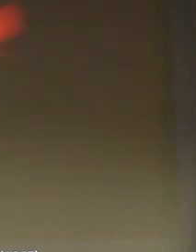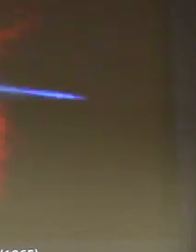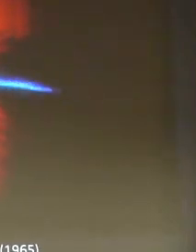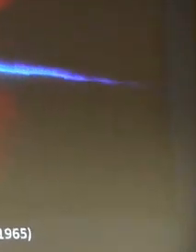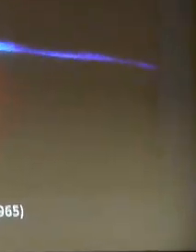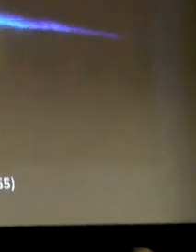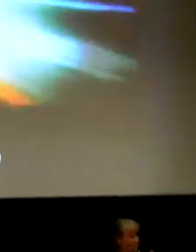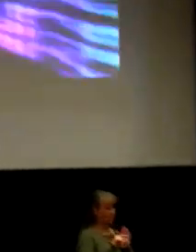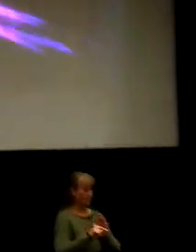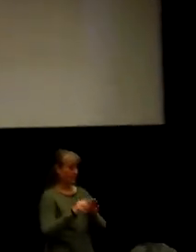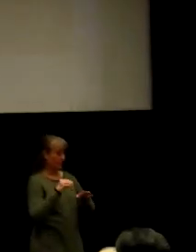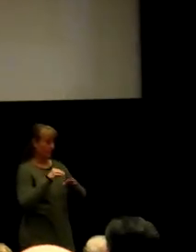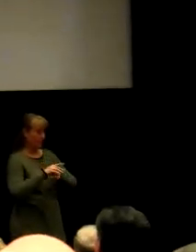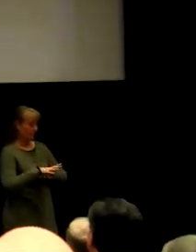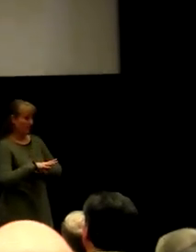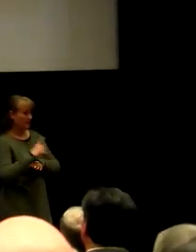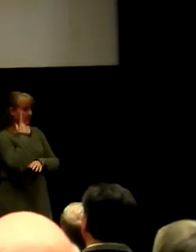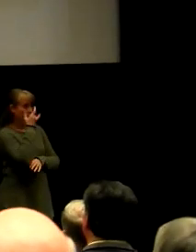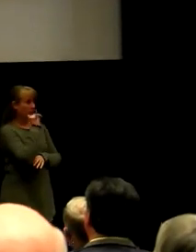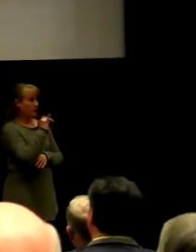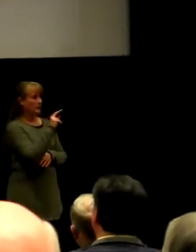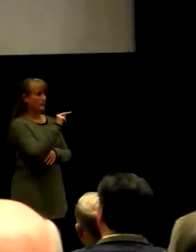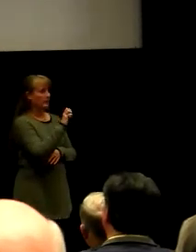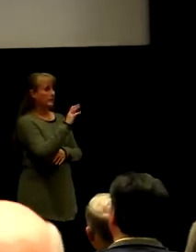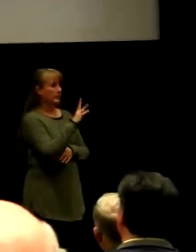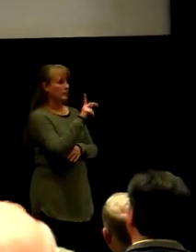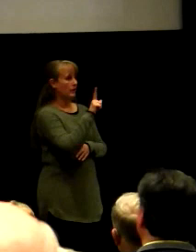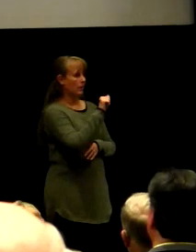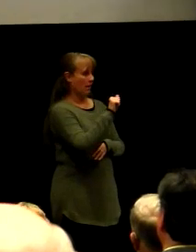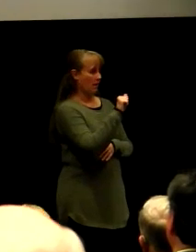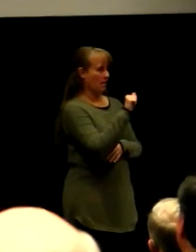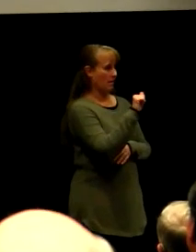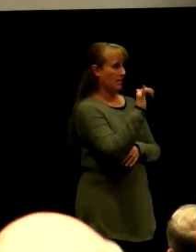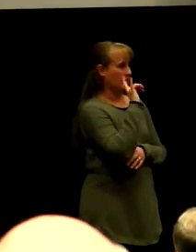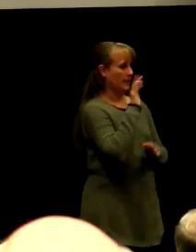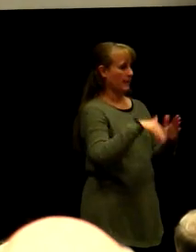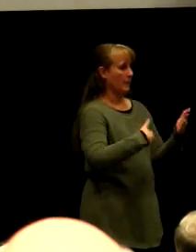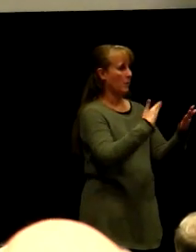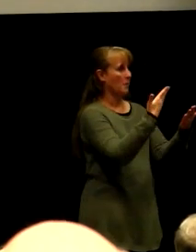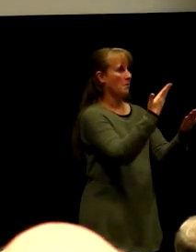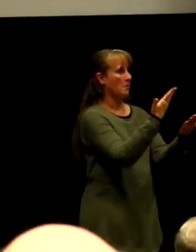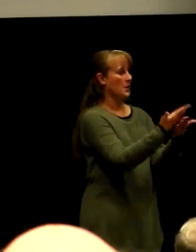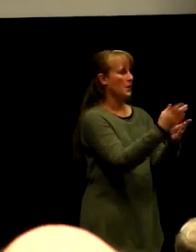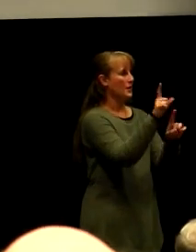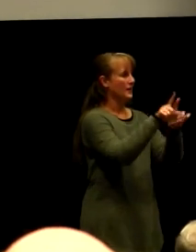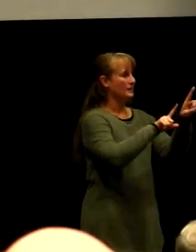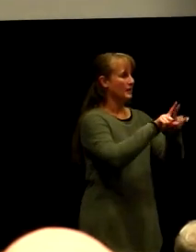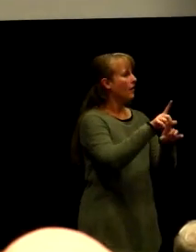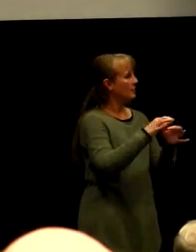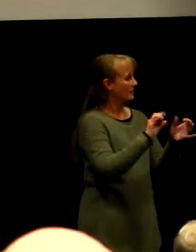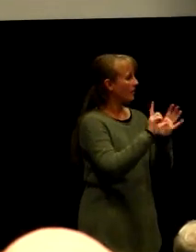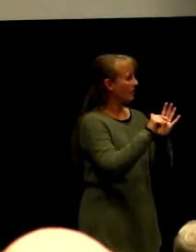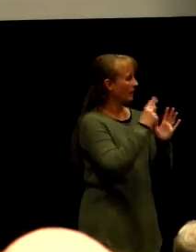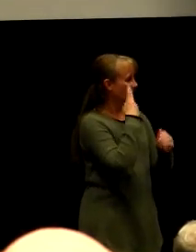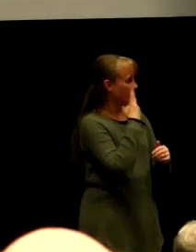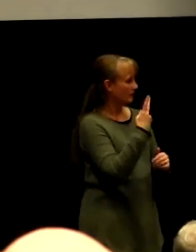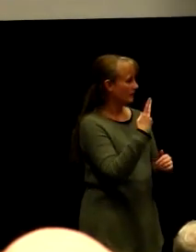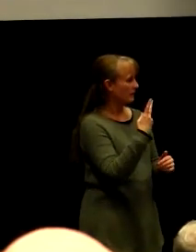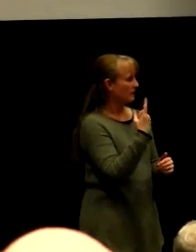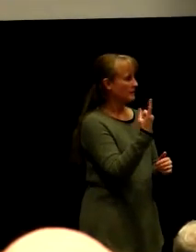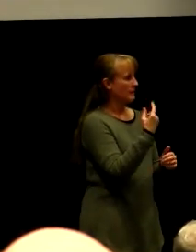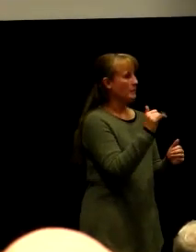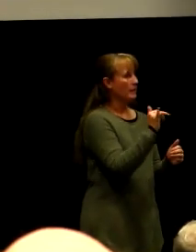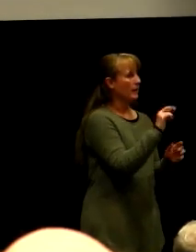later effects, which look like nebula. They look like the birth of stars and other kind of something